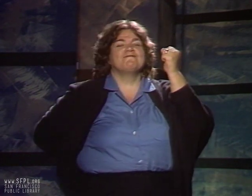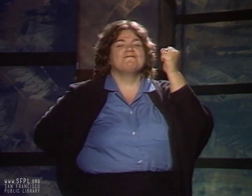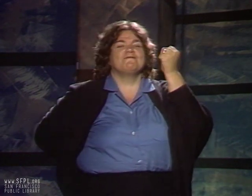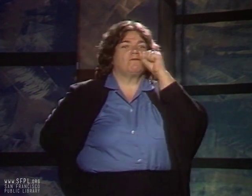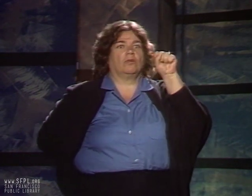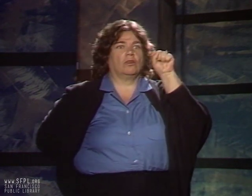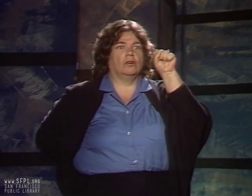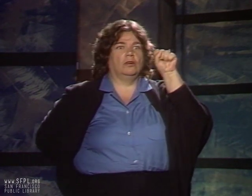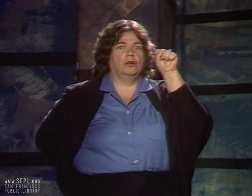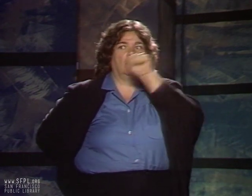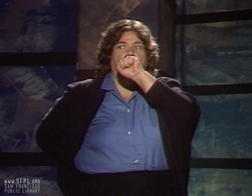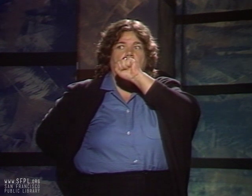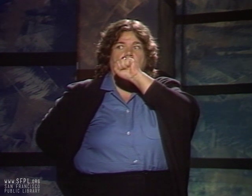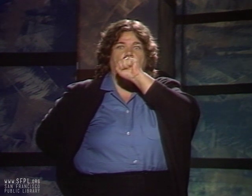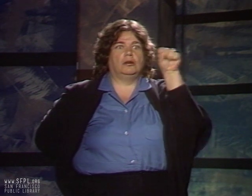kiddo.